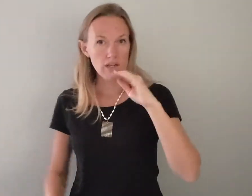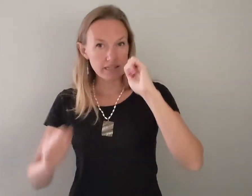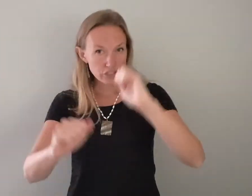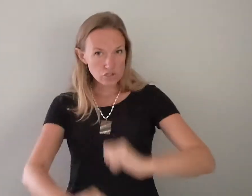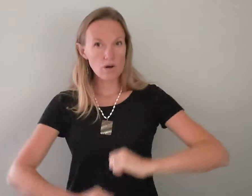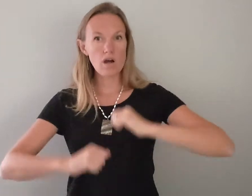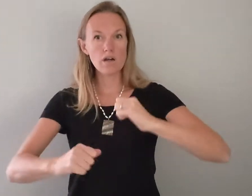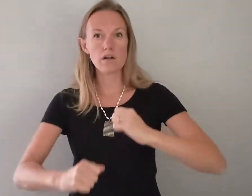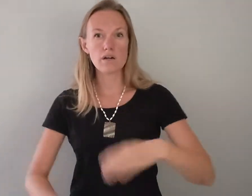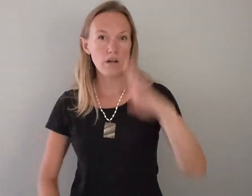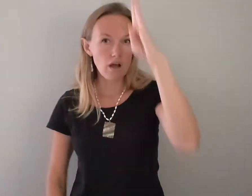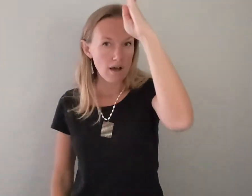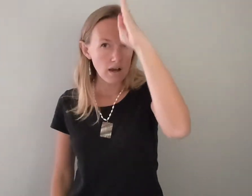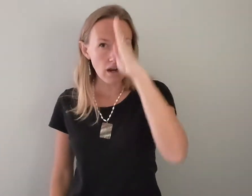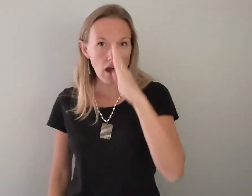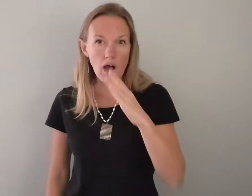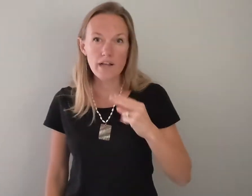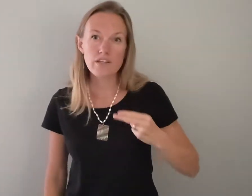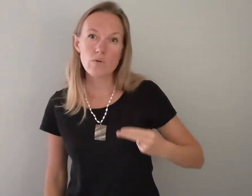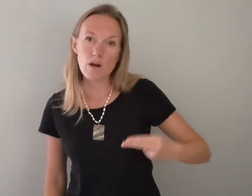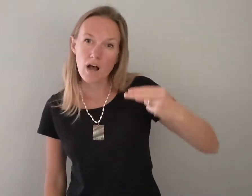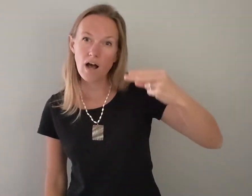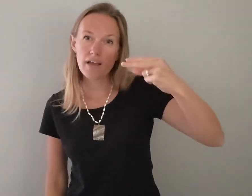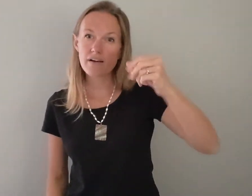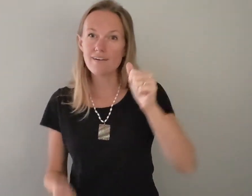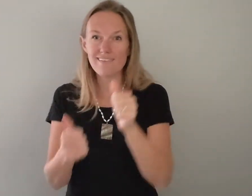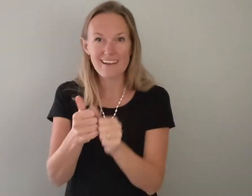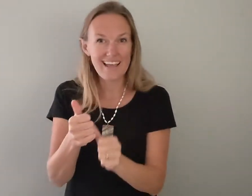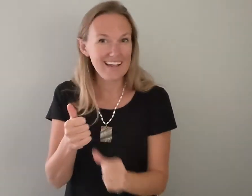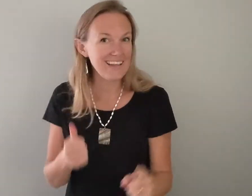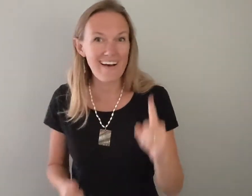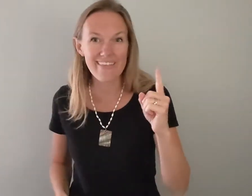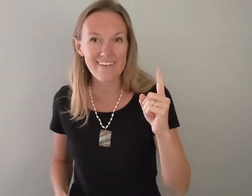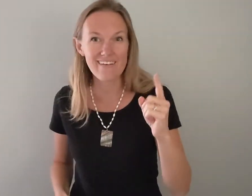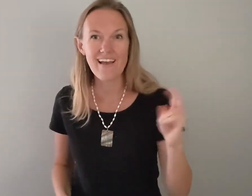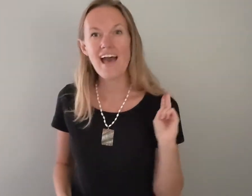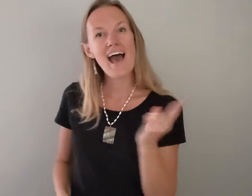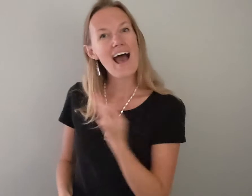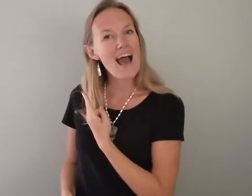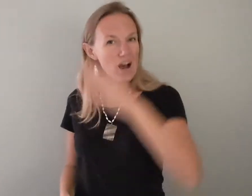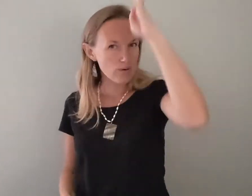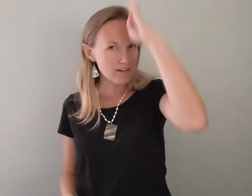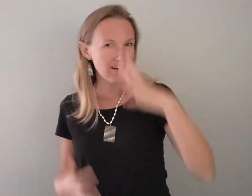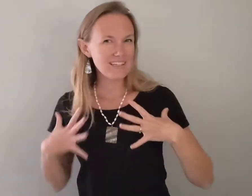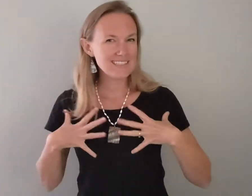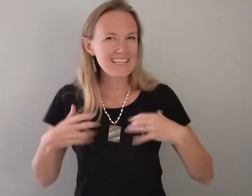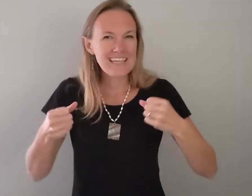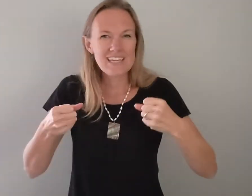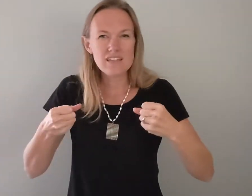is stronger. God, you are higher than any other. Our God is